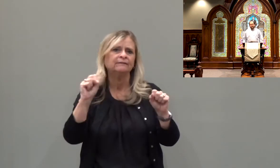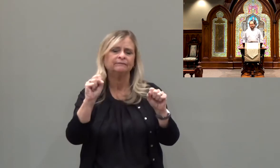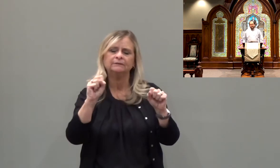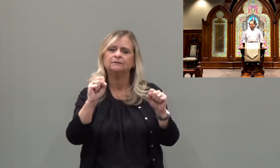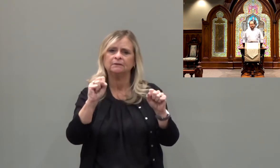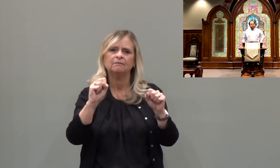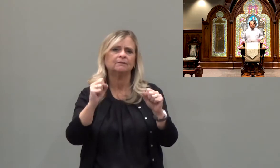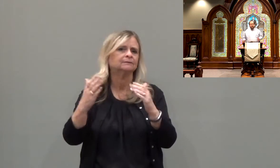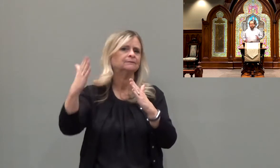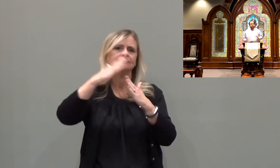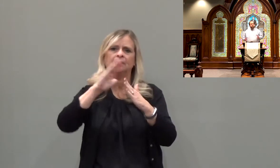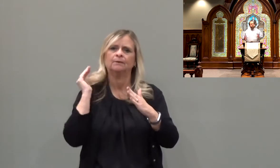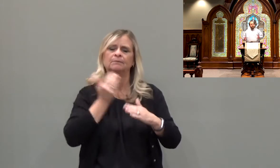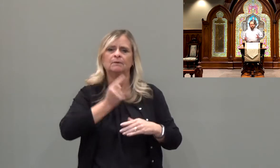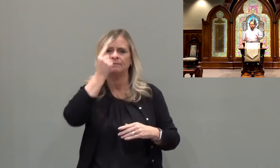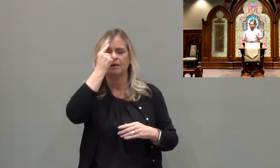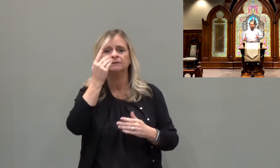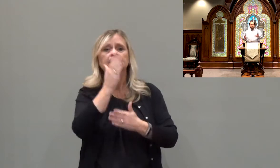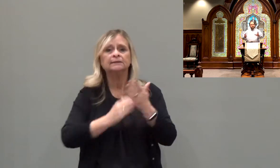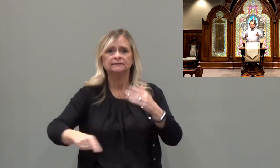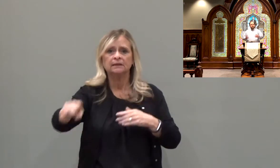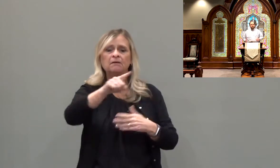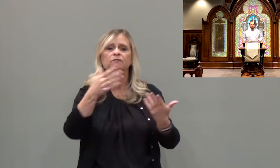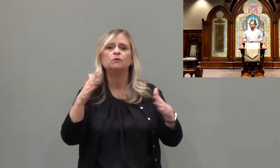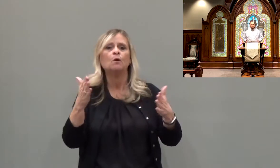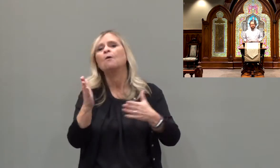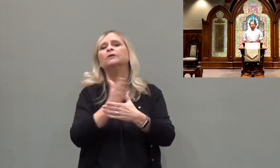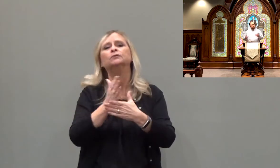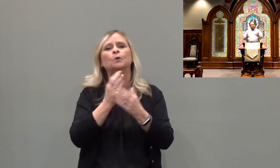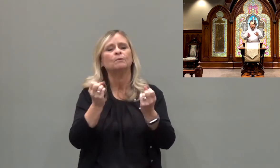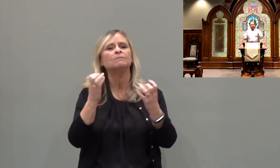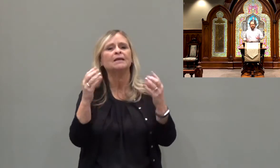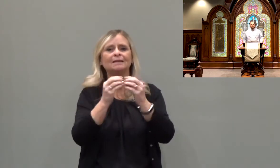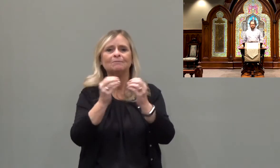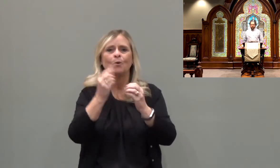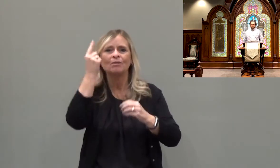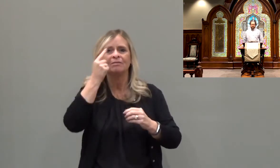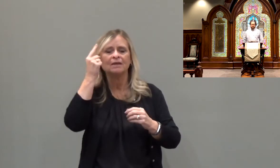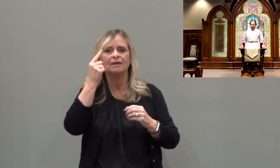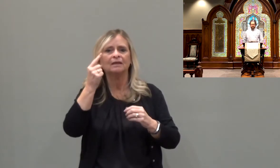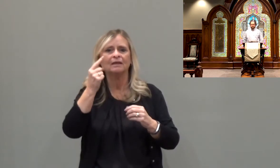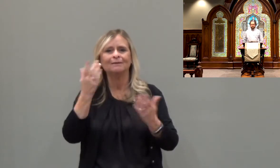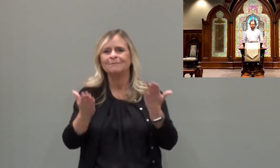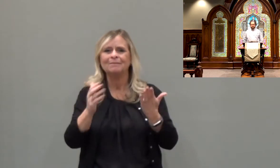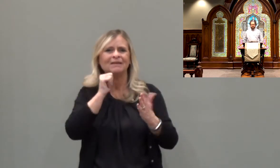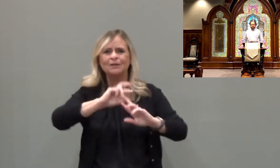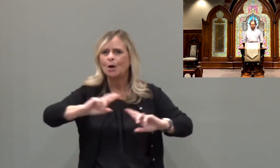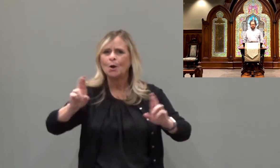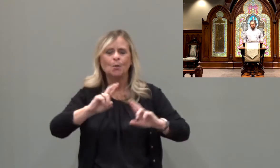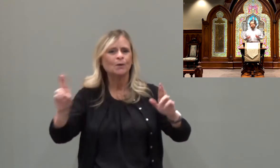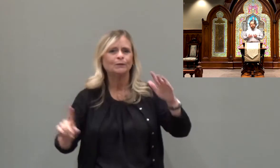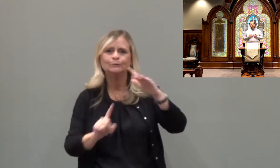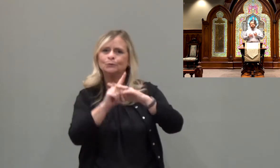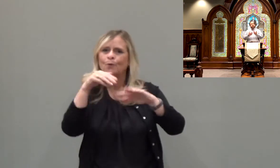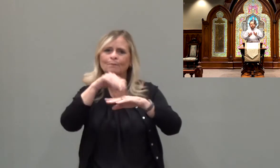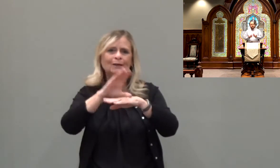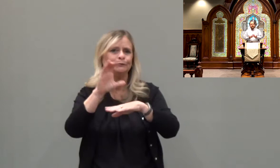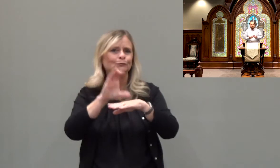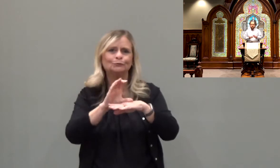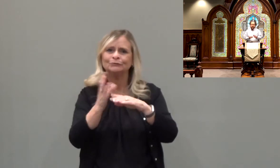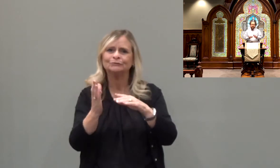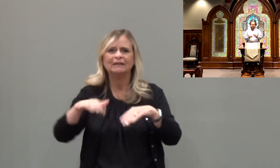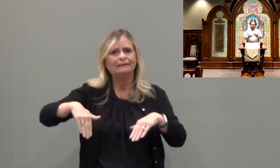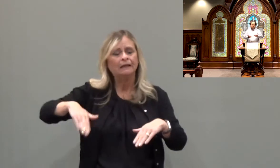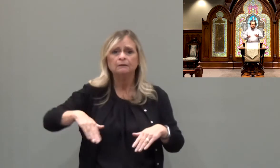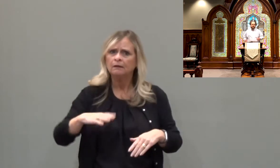minds. Now, there are some of you who have already shared, and many more of you are thinking you might not yet be ready to come back in person. We want you to know that